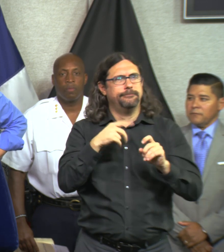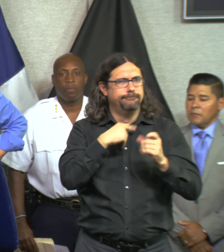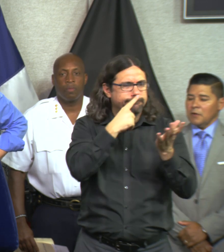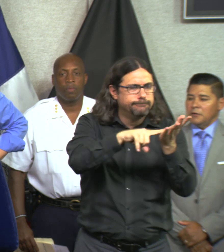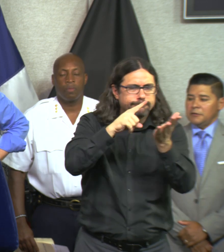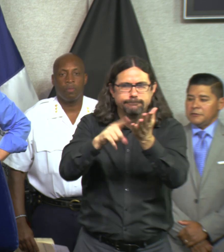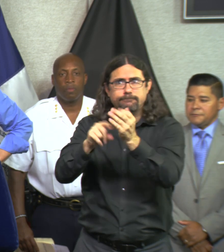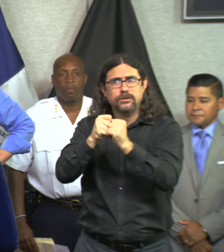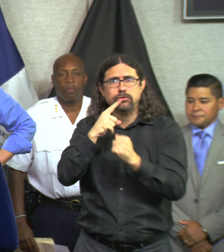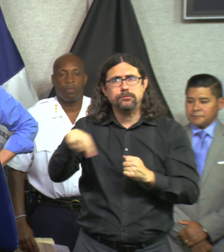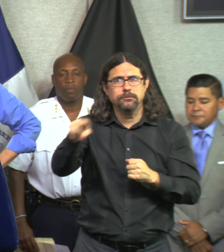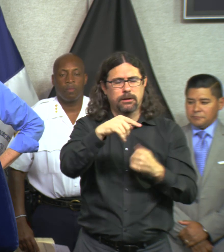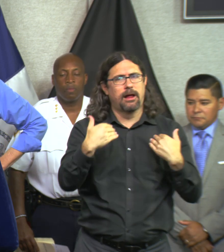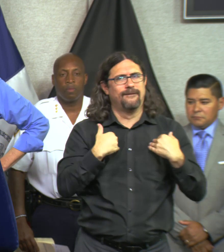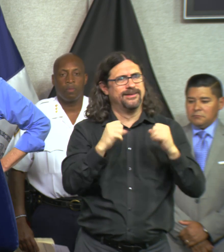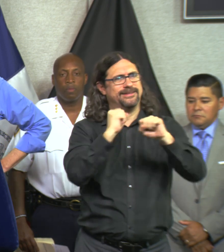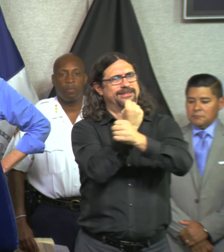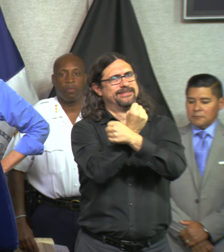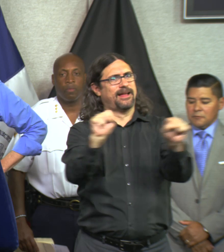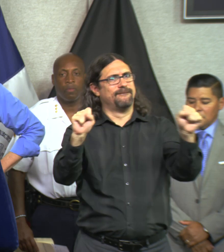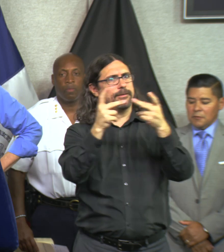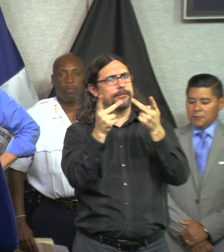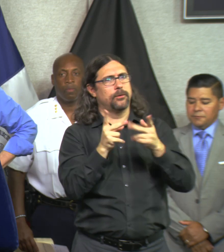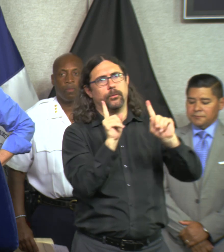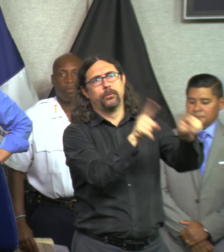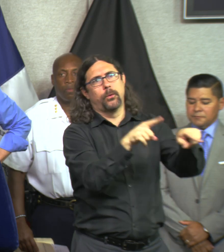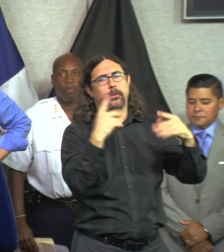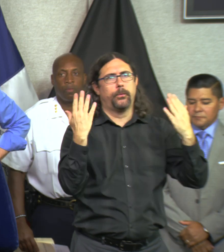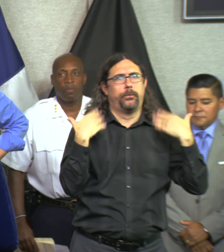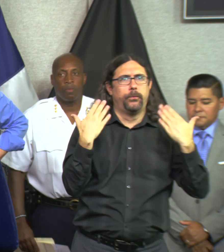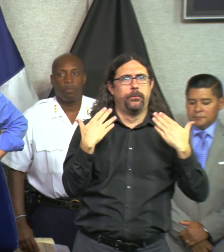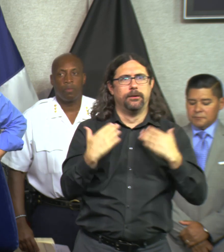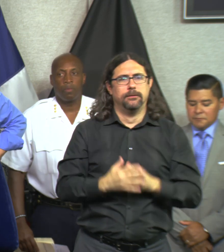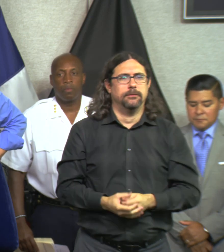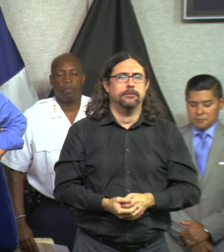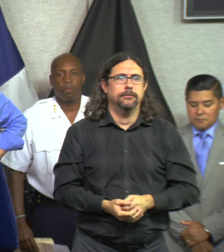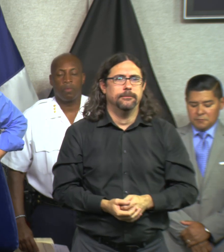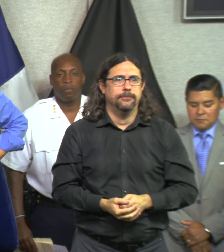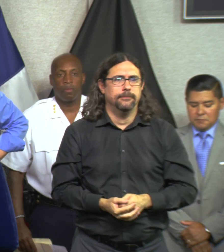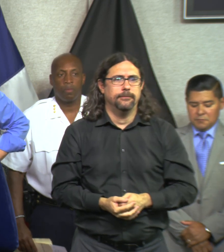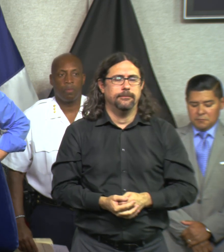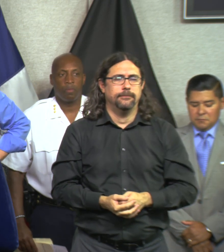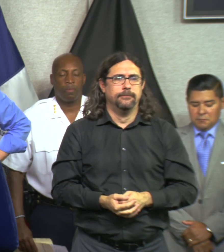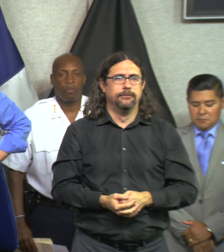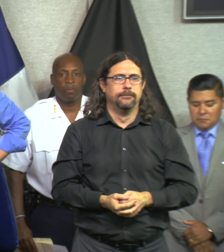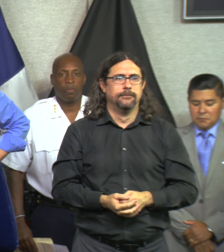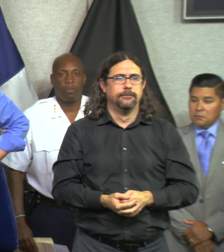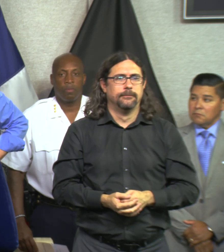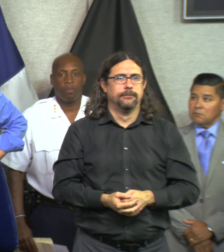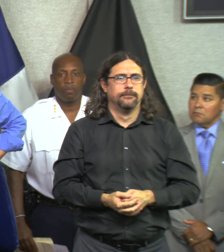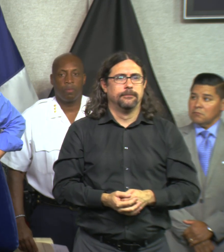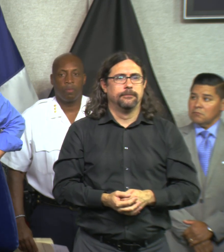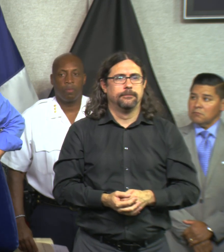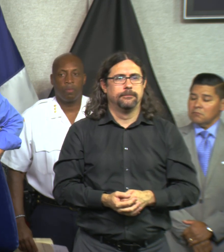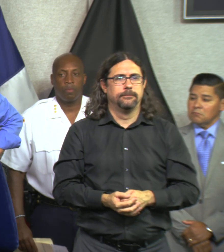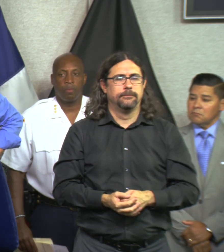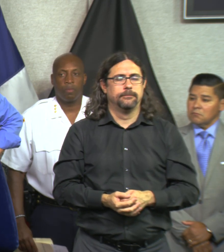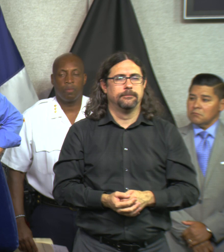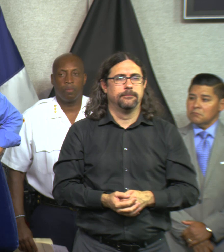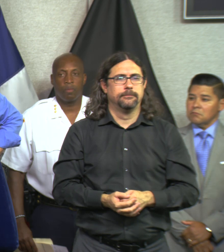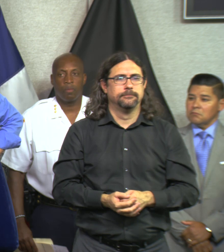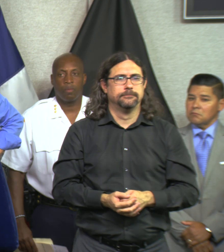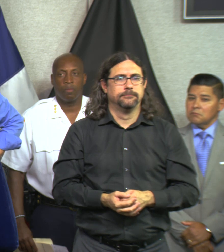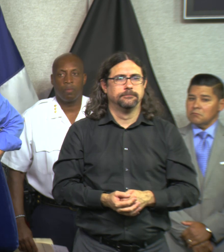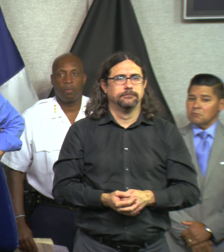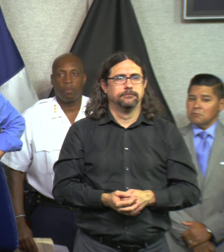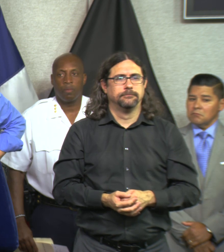Now, again, Dr. Barbeau will come up, but I'm going to say it first just to start the point that take the potential for heat stroke